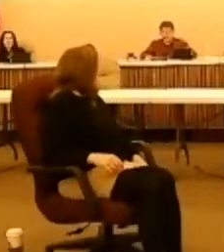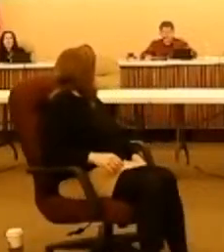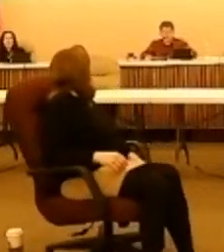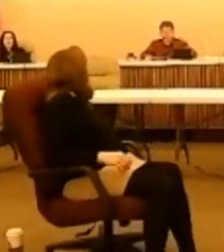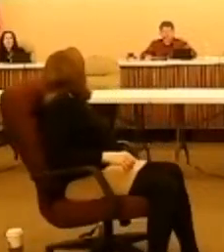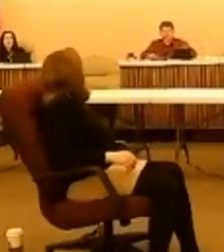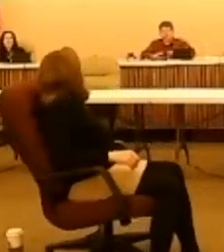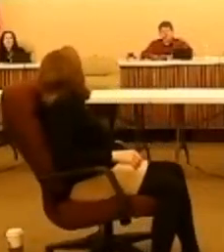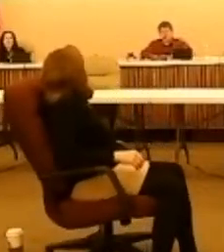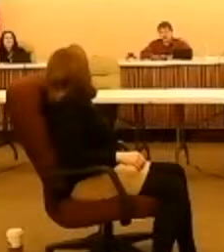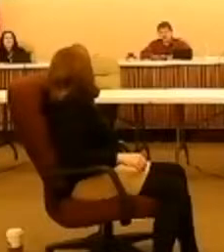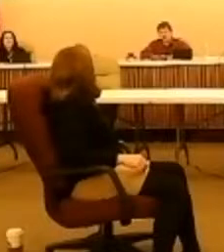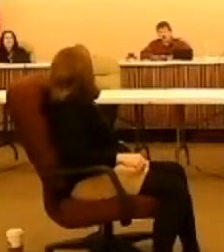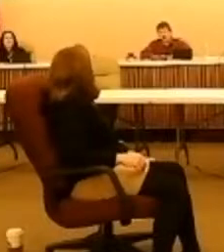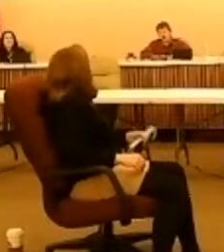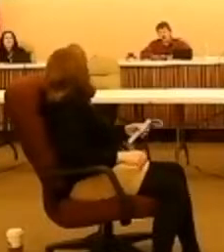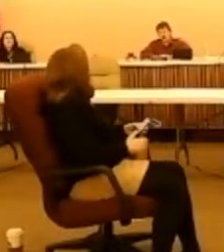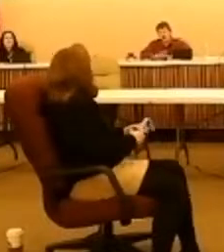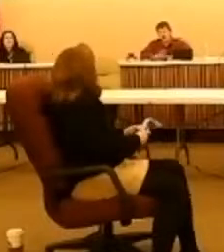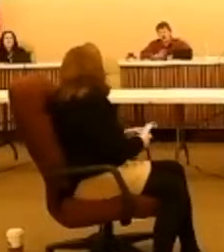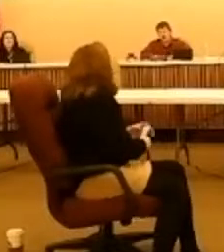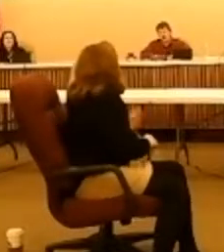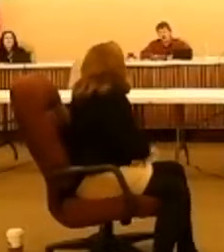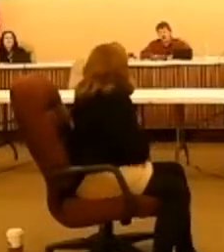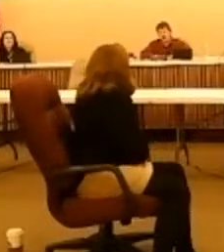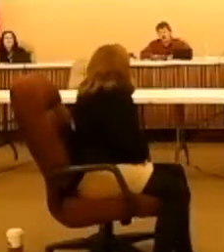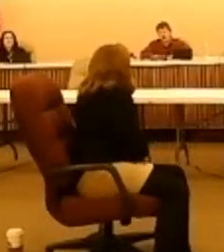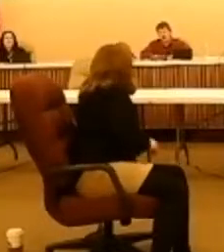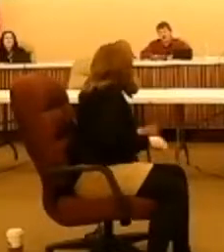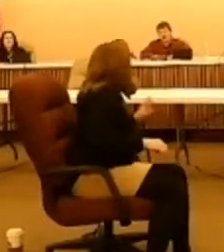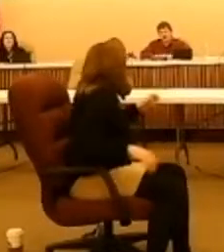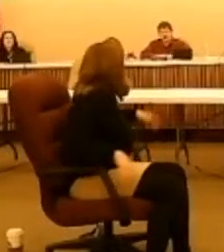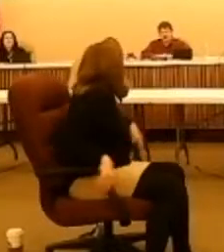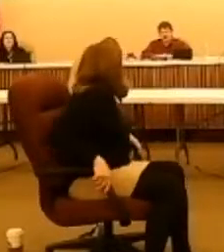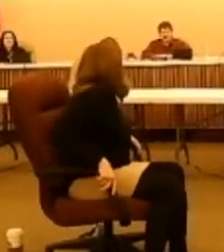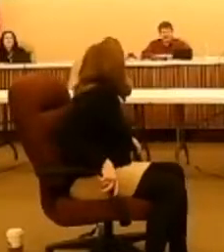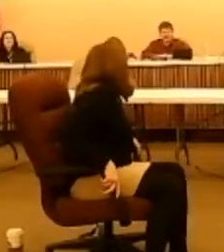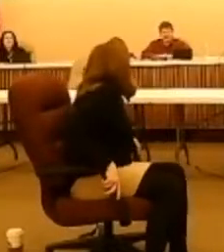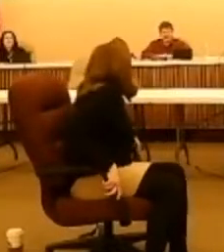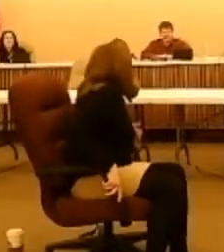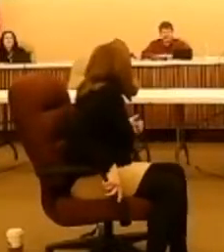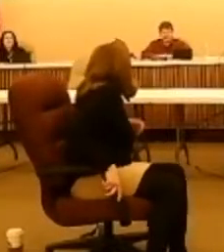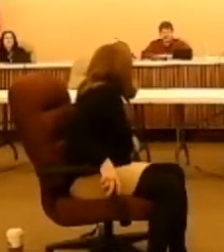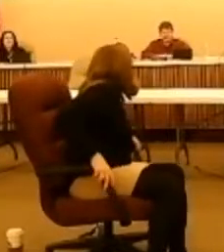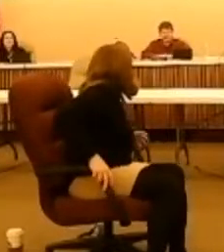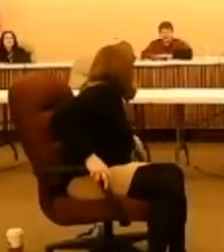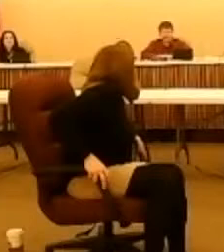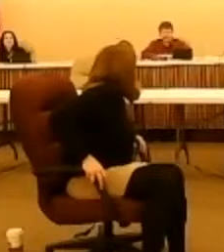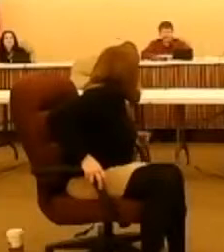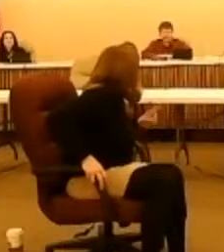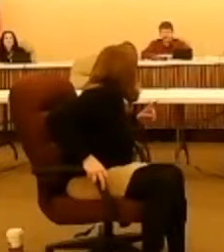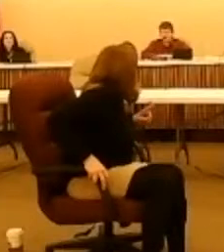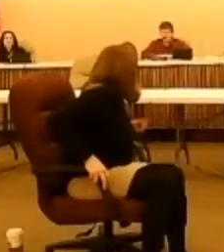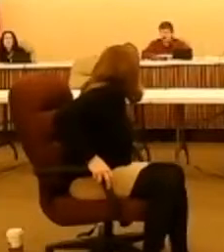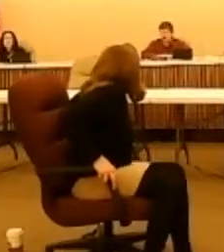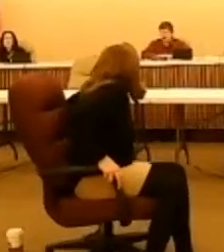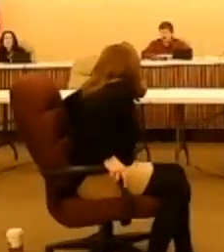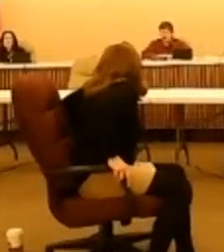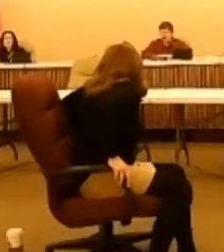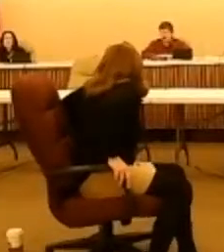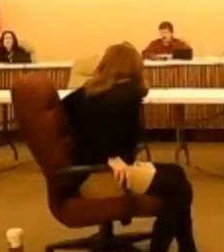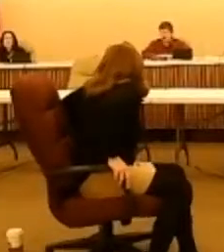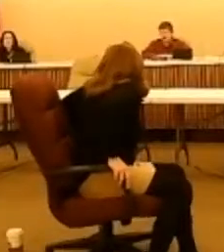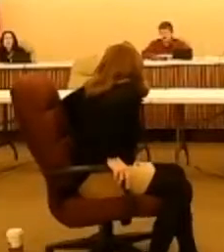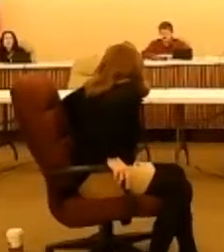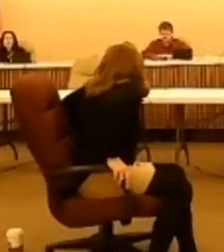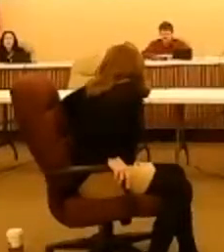just. You were supposed to have a second person for us. All right. Long story. Okay. Does she need to do the